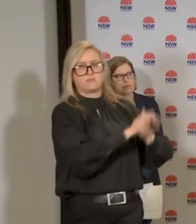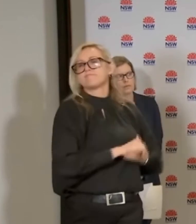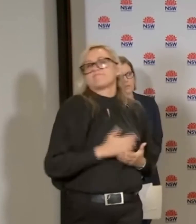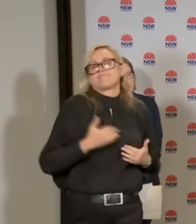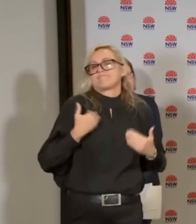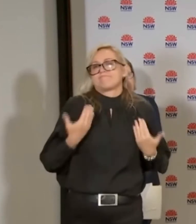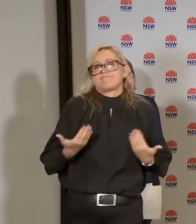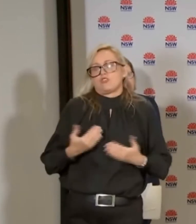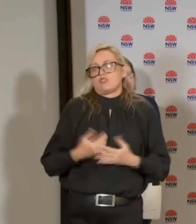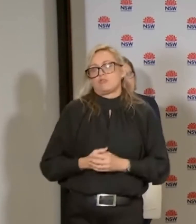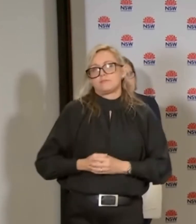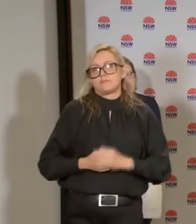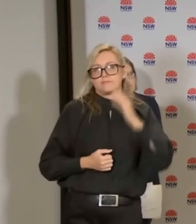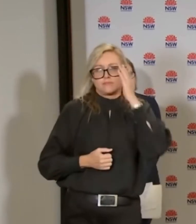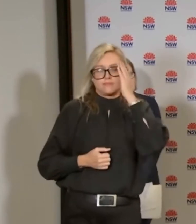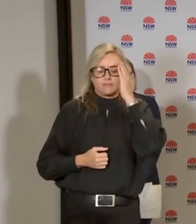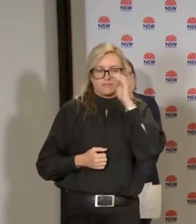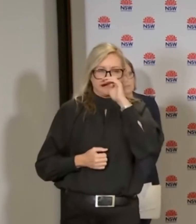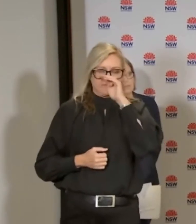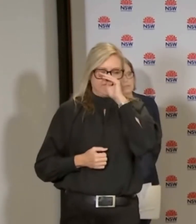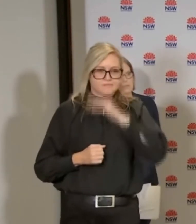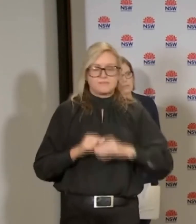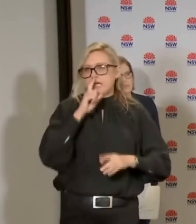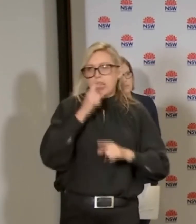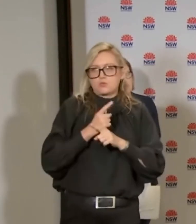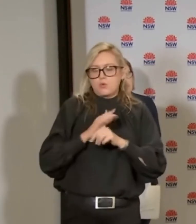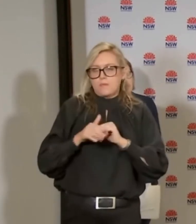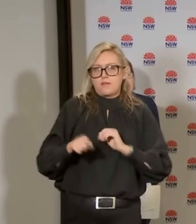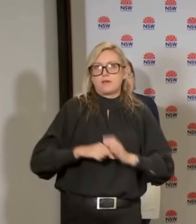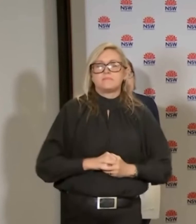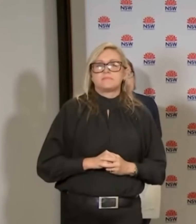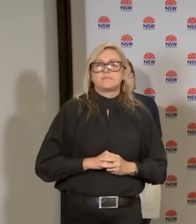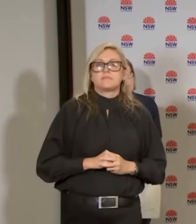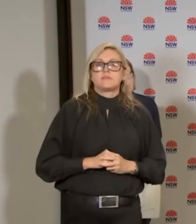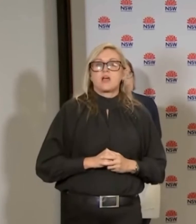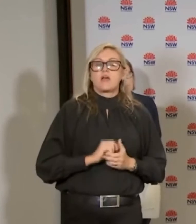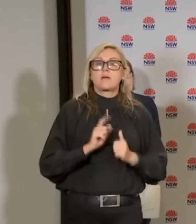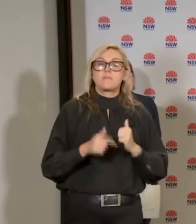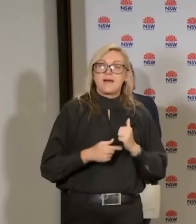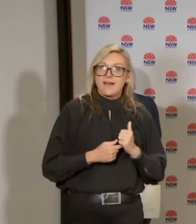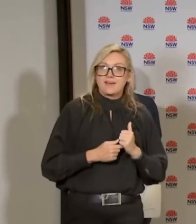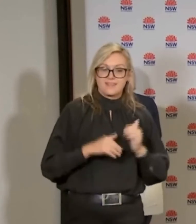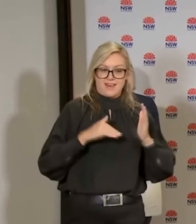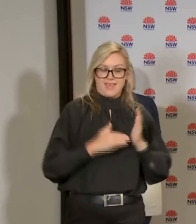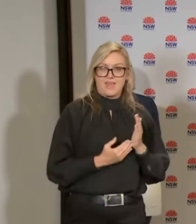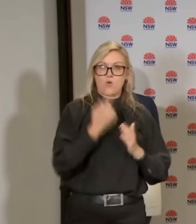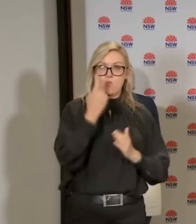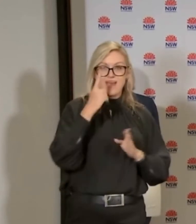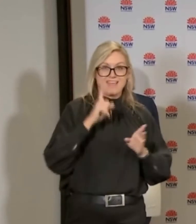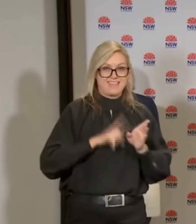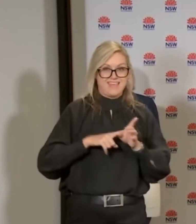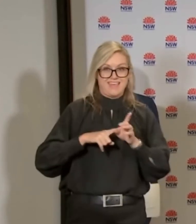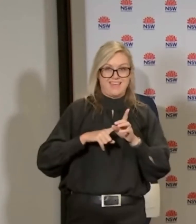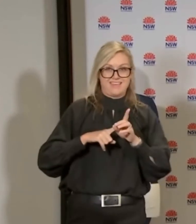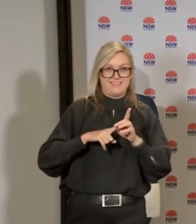that aspect, but I will say this: I think we've spent a year now in a whole new environment with no playbook. I